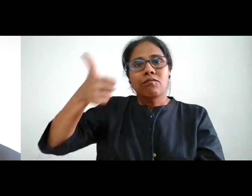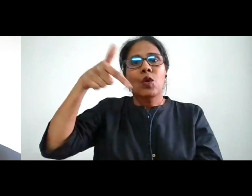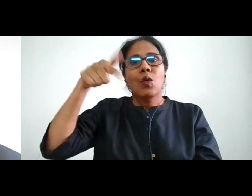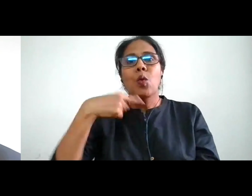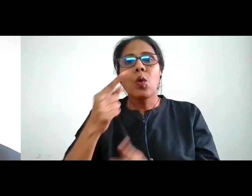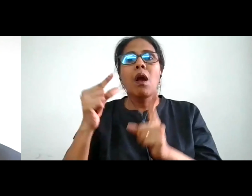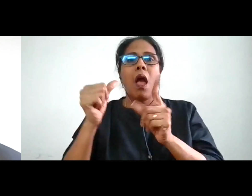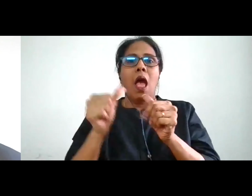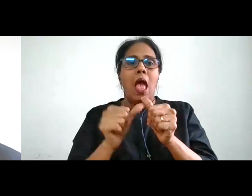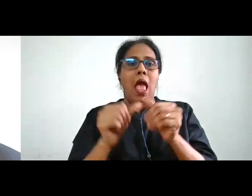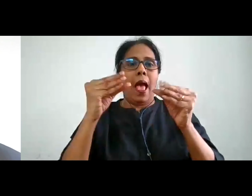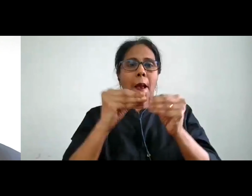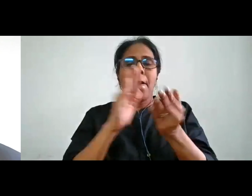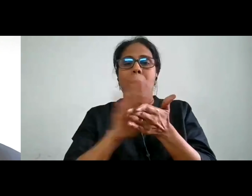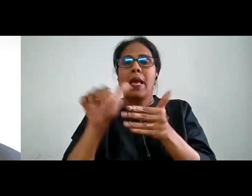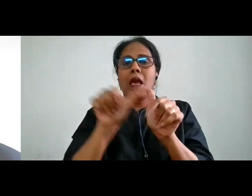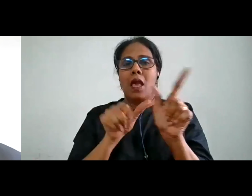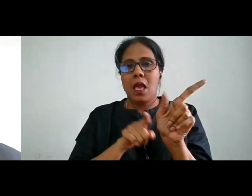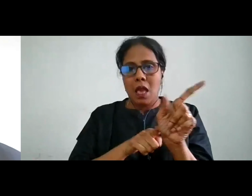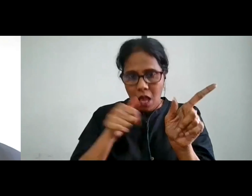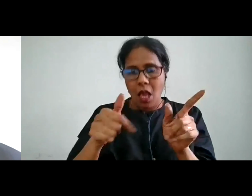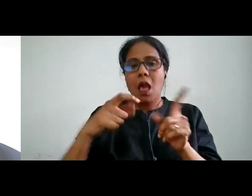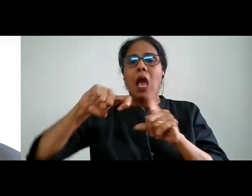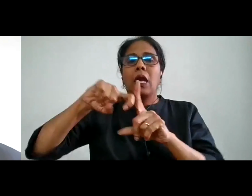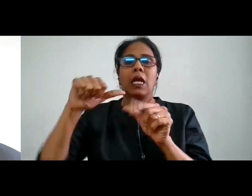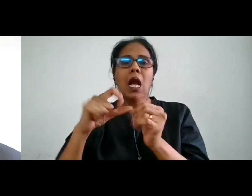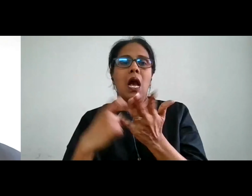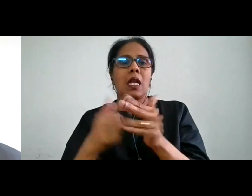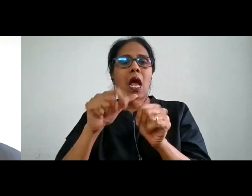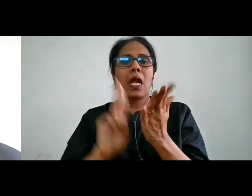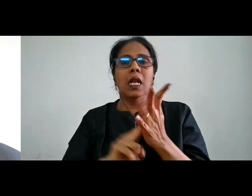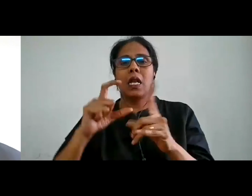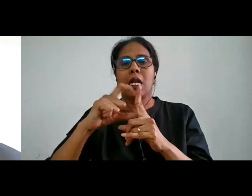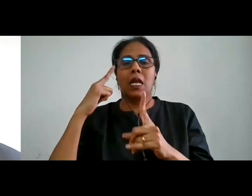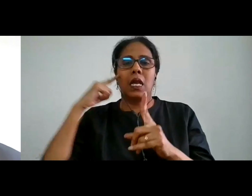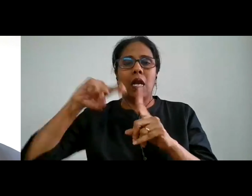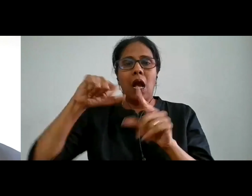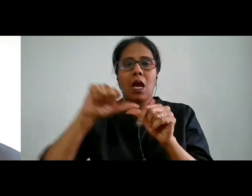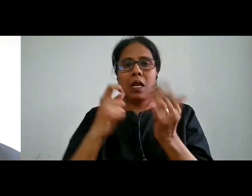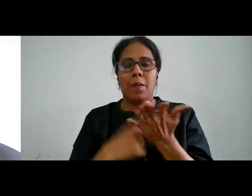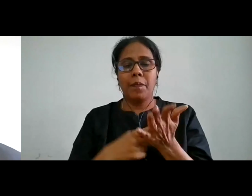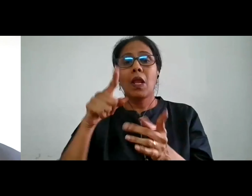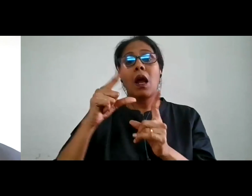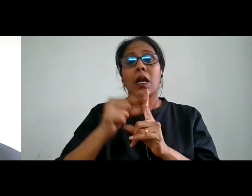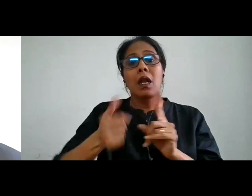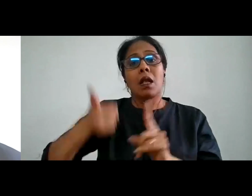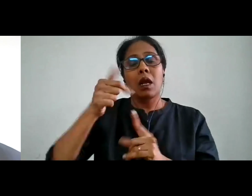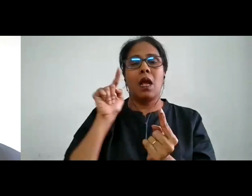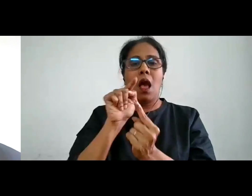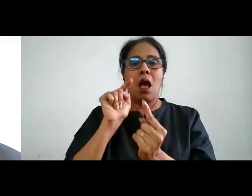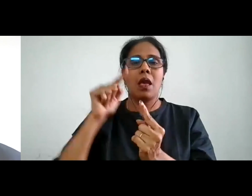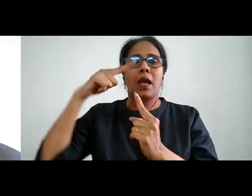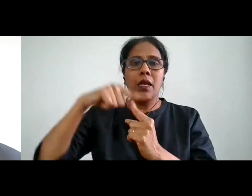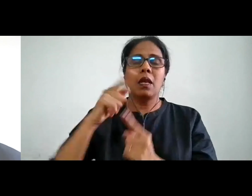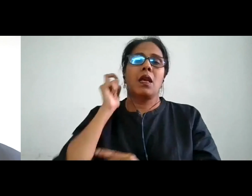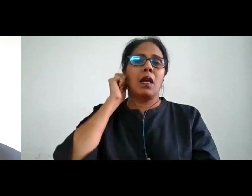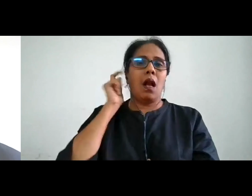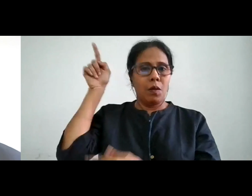is the director of IIT Kanpur and former chairman of DSDSI. He is a part-time member of TRAI and a renowned